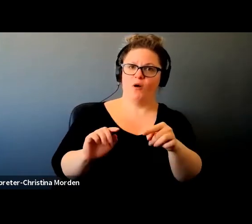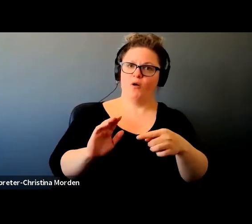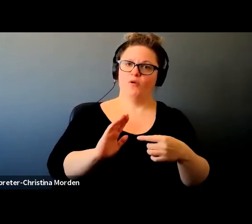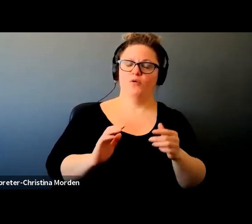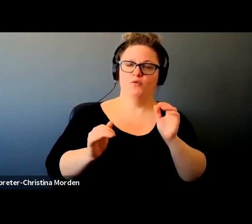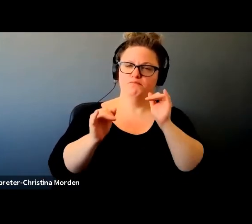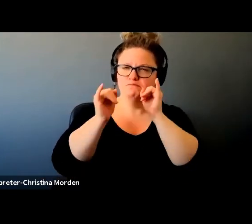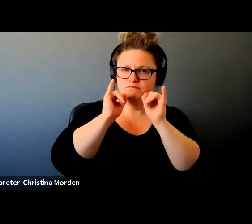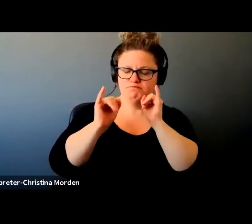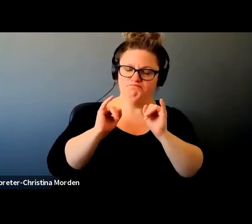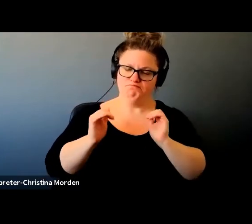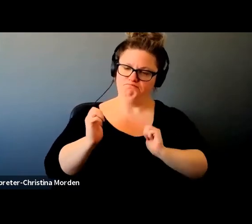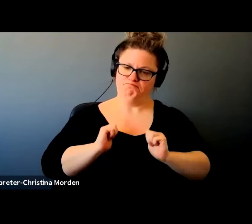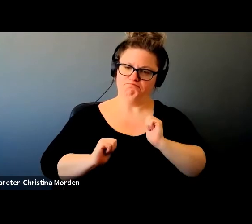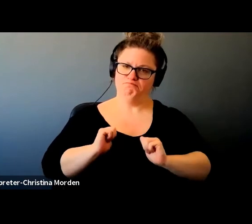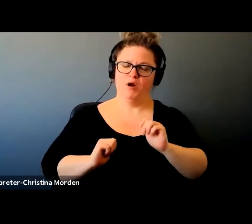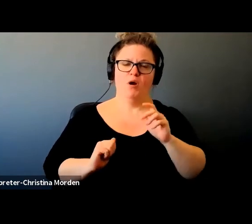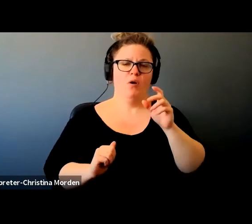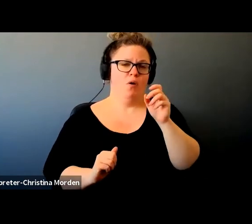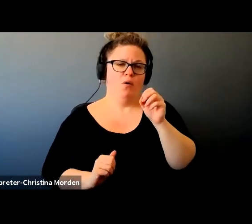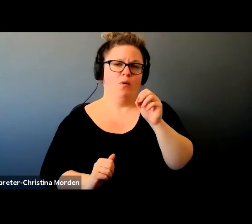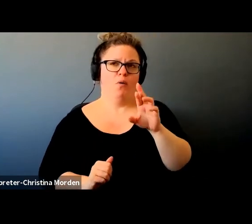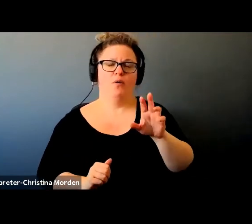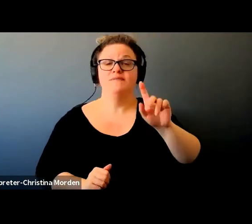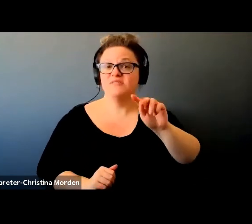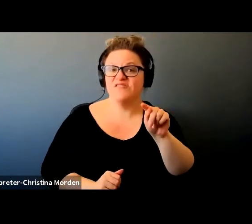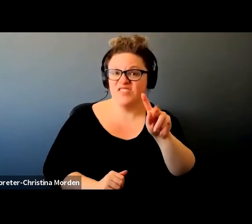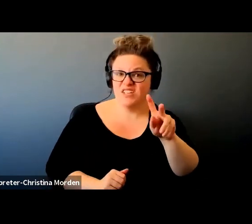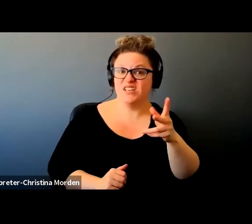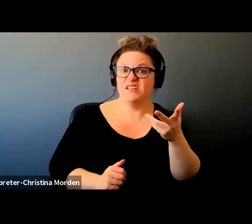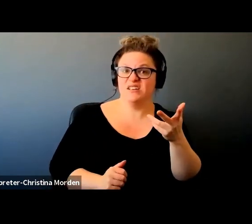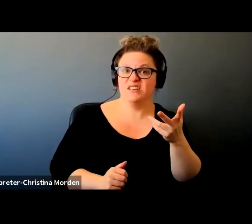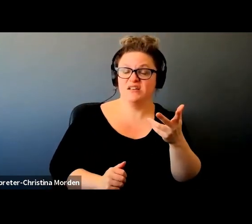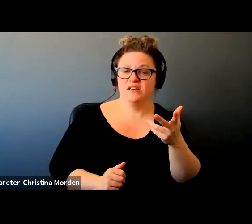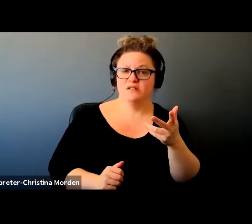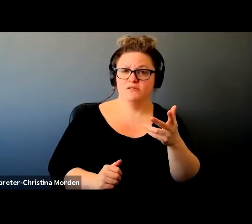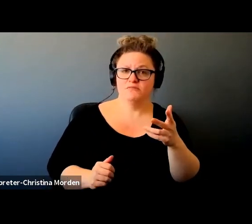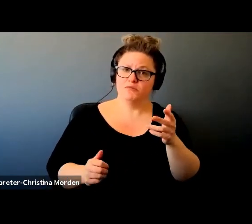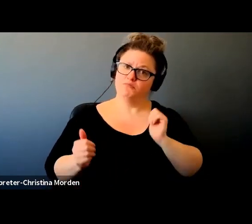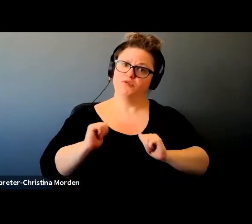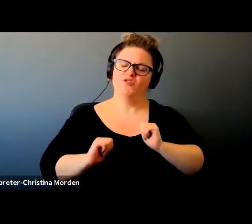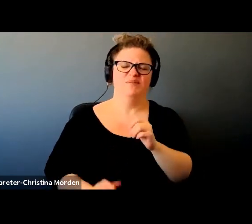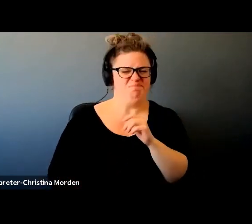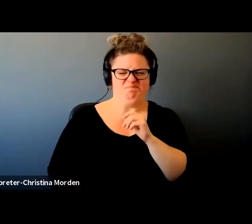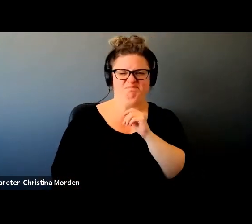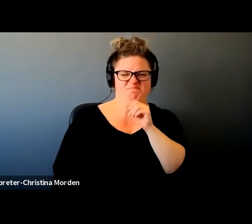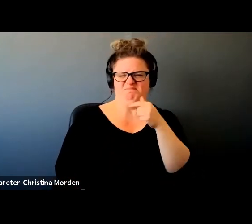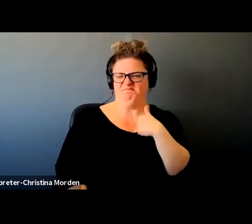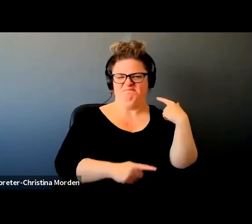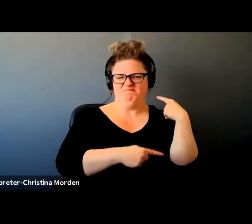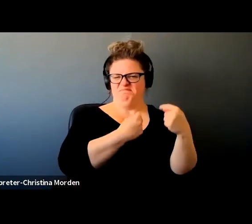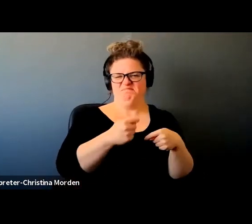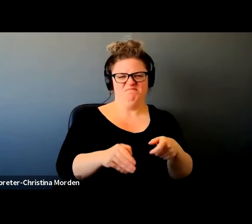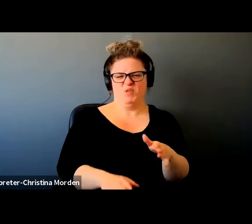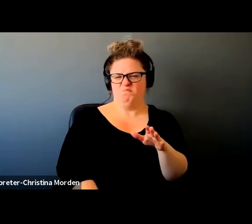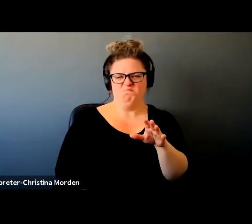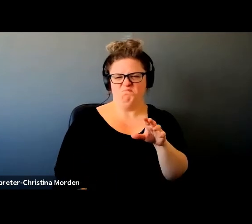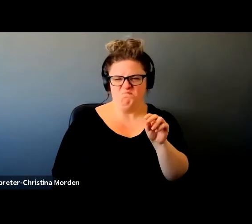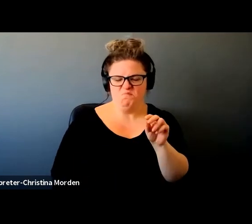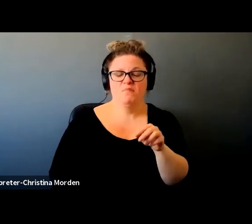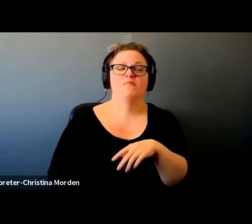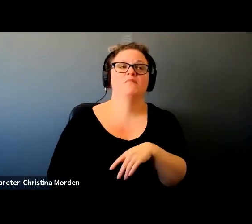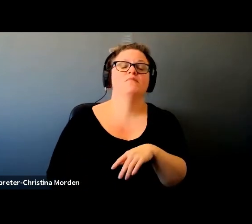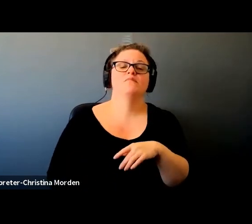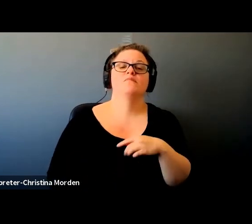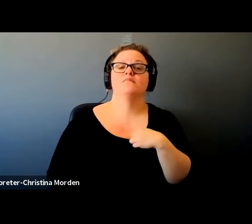and film and television and theater industry specifically, but that's not what I do for a number of reasons. Mostly what I